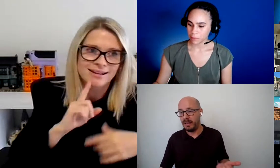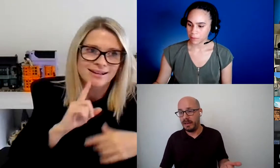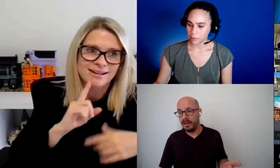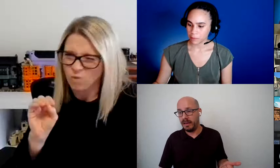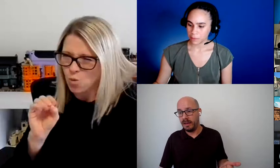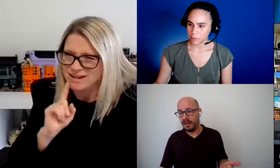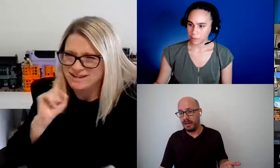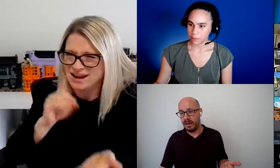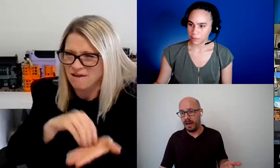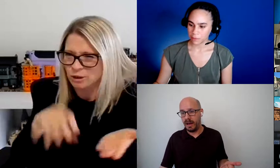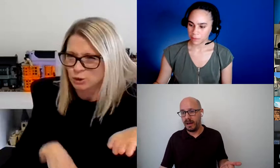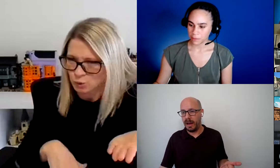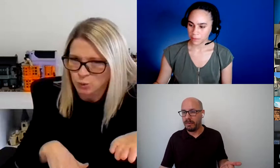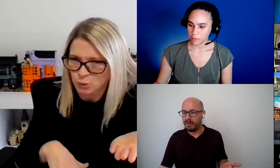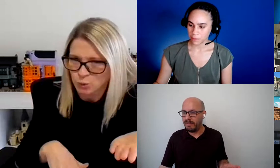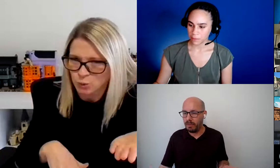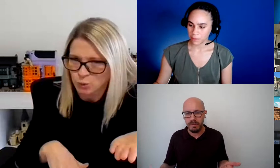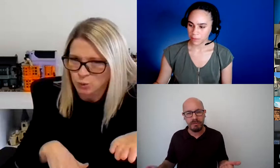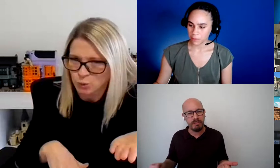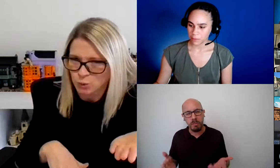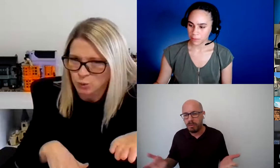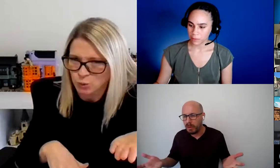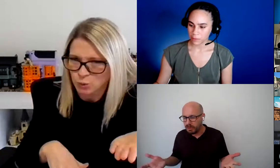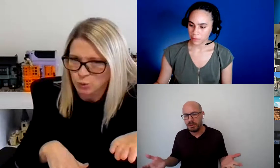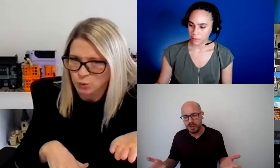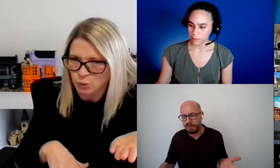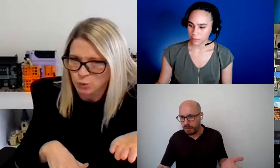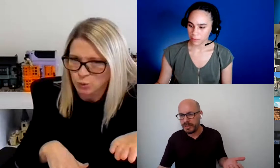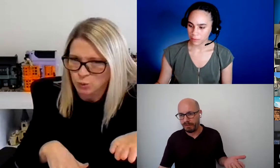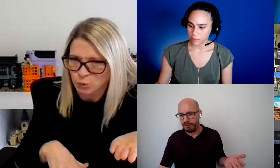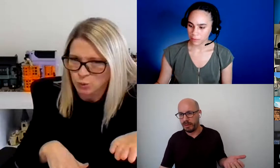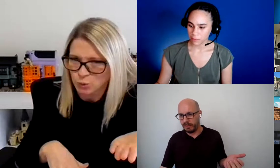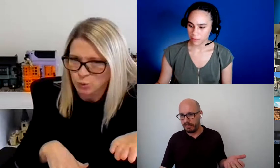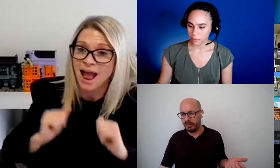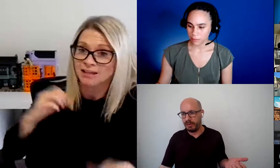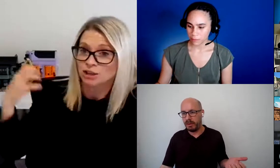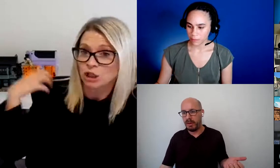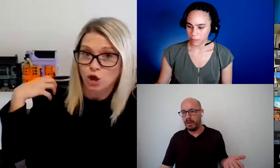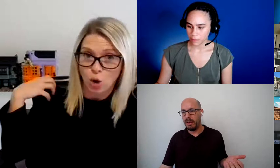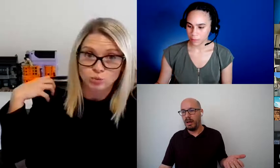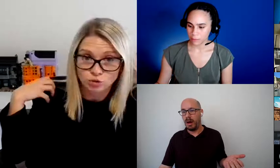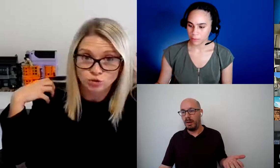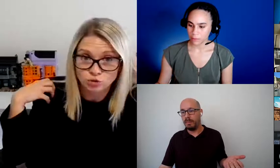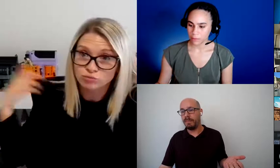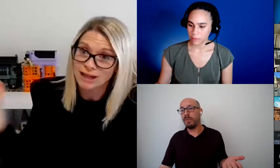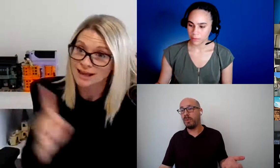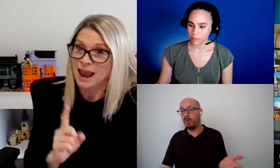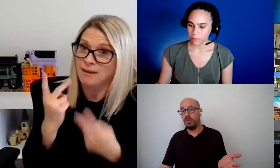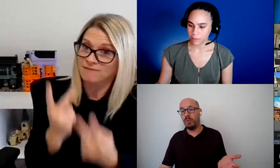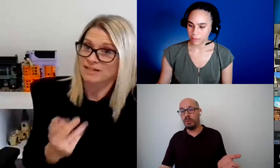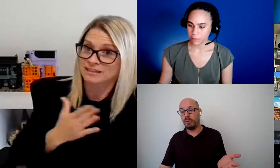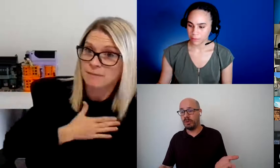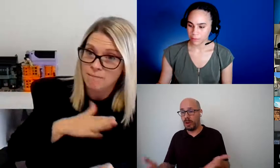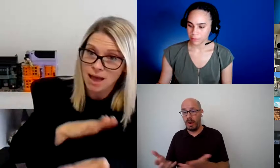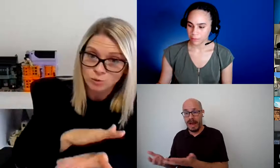I believe it was just a few deaf students who, you know,